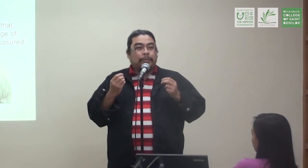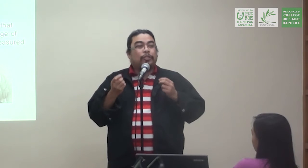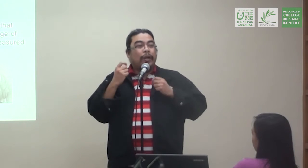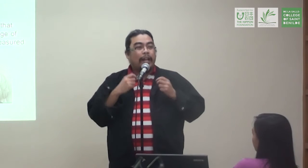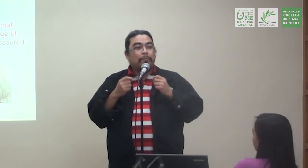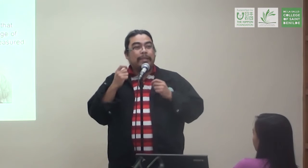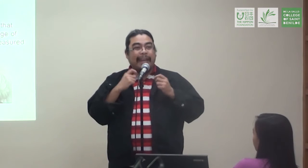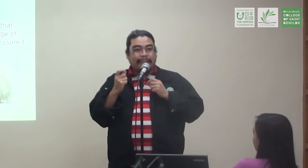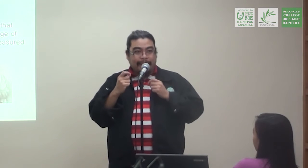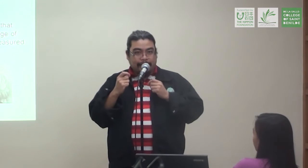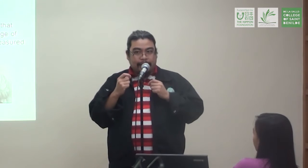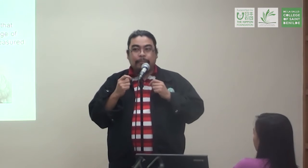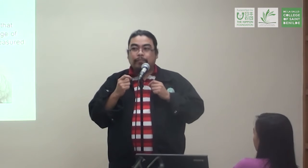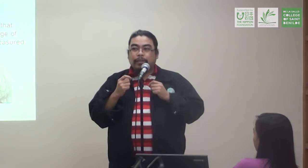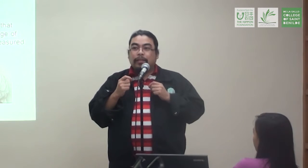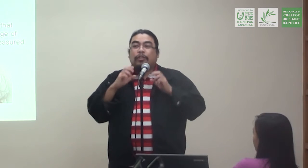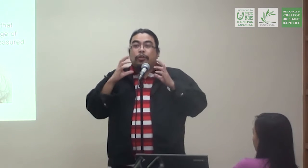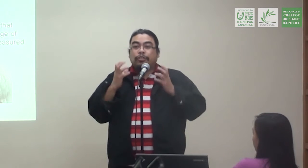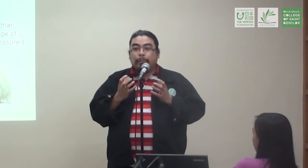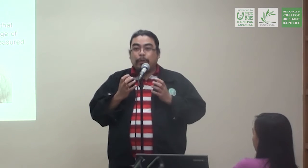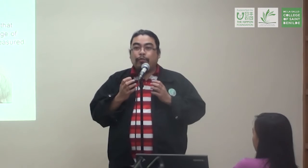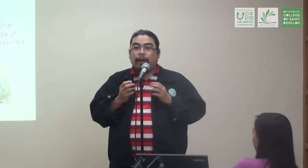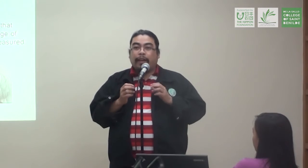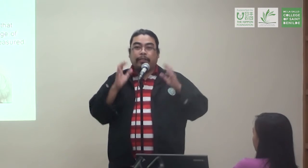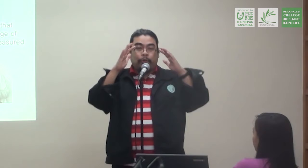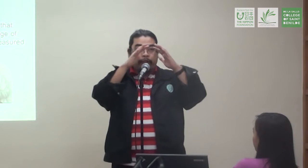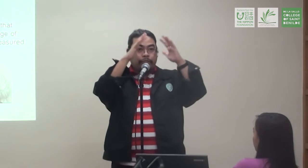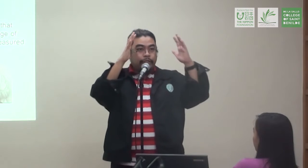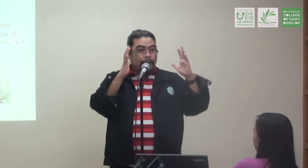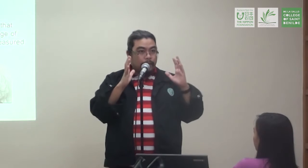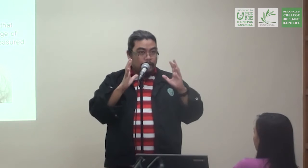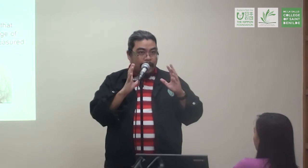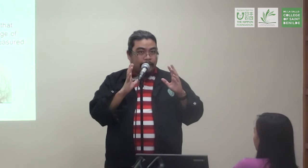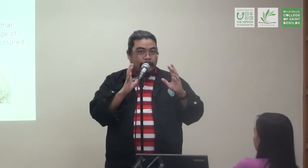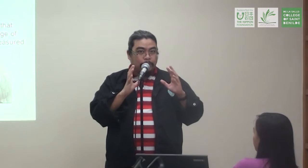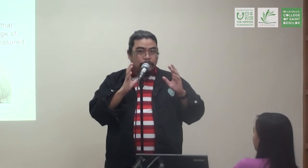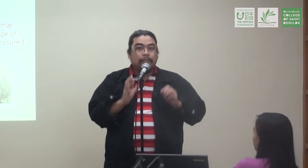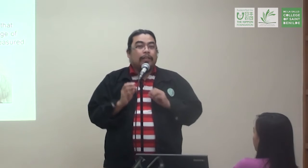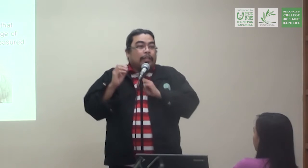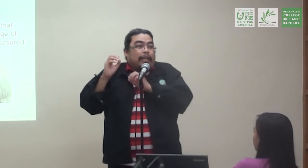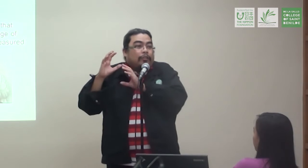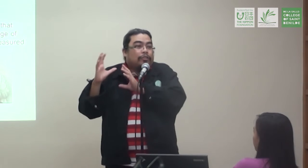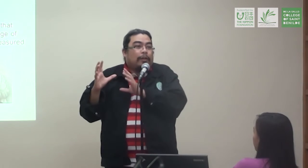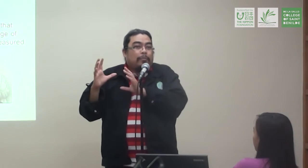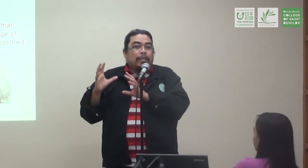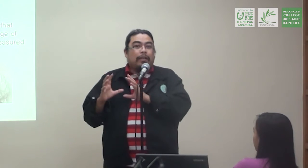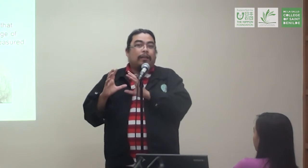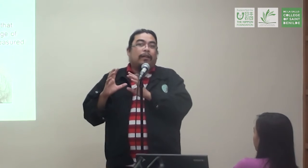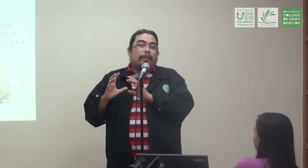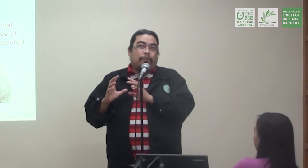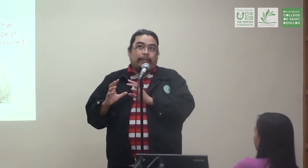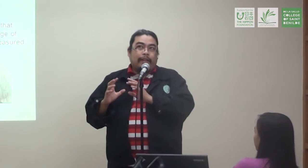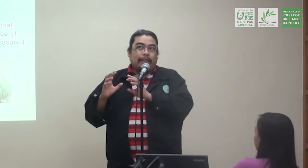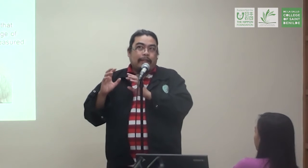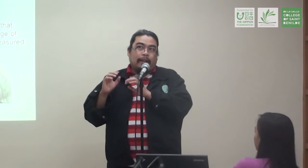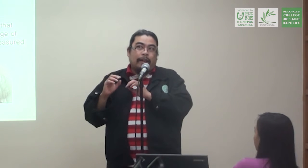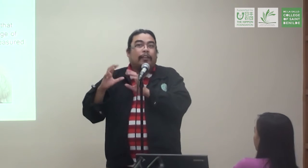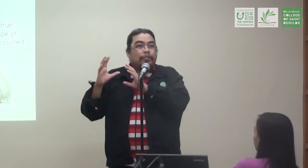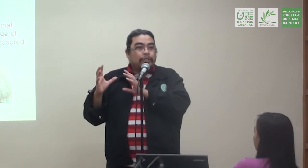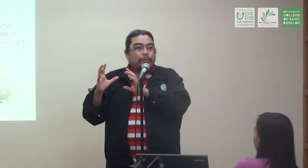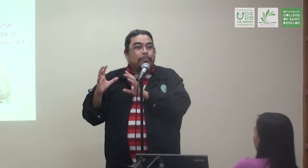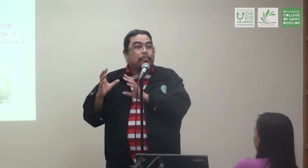and experts to help me edit or simplify original items into something